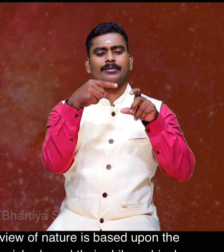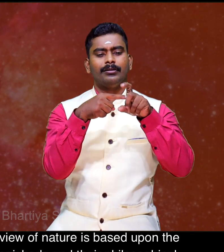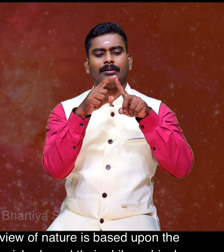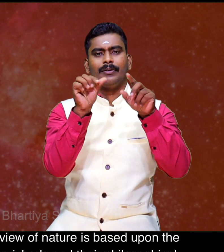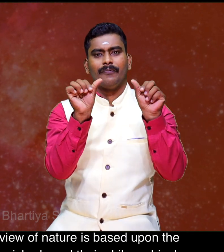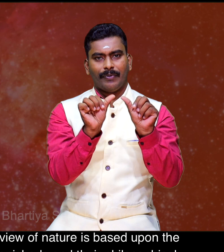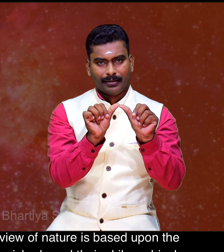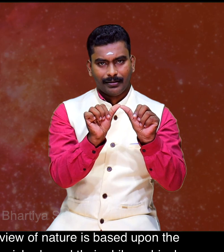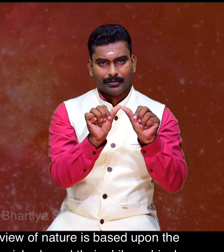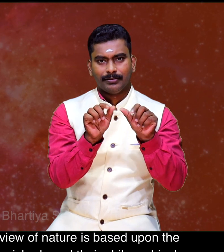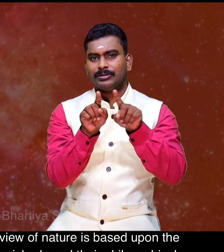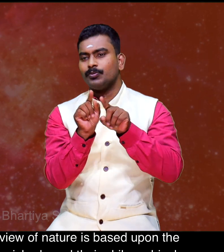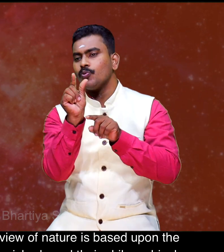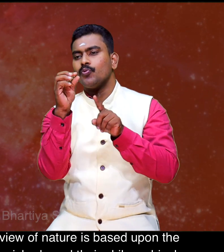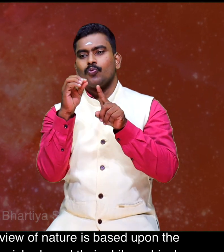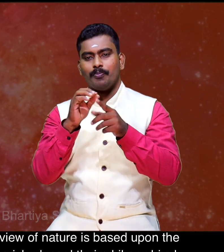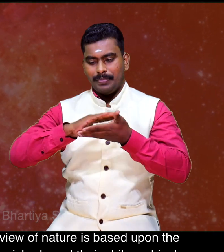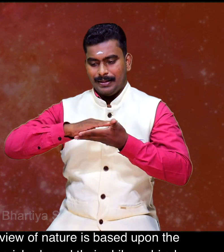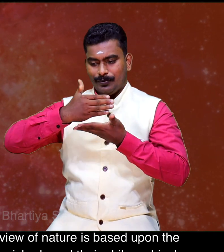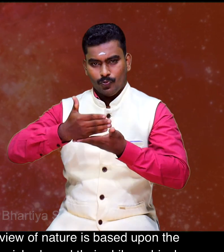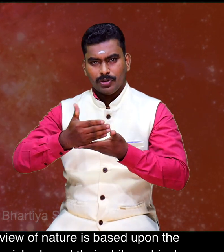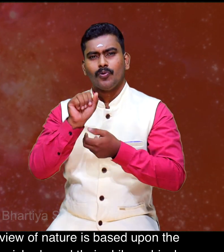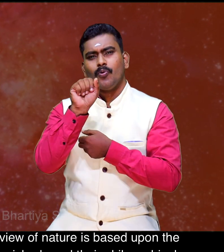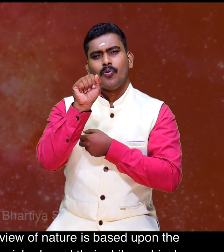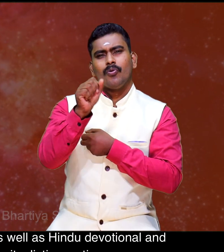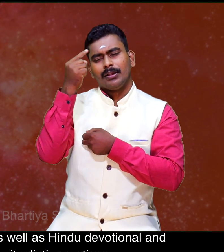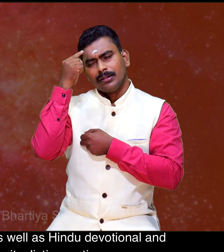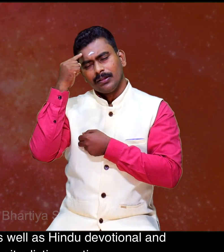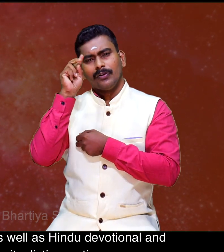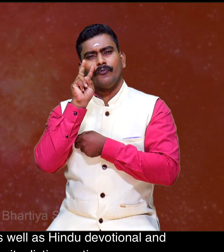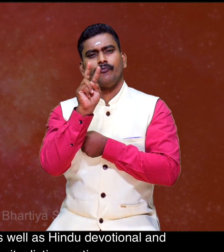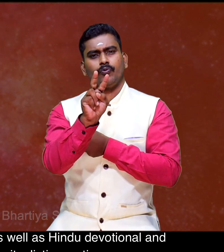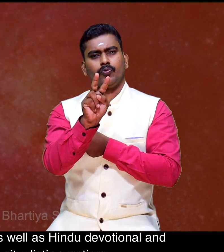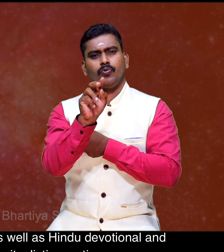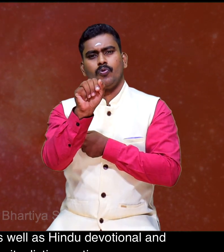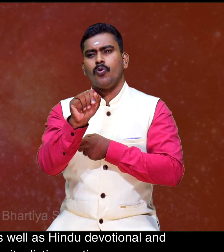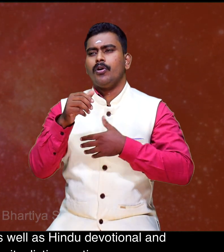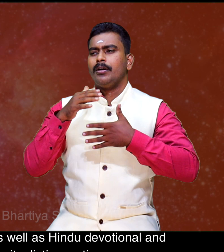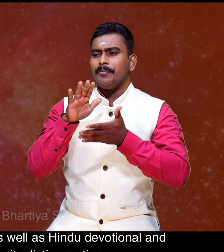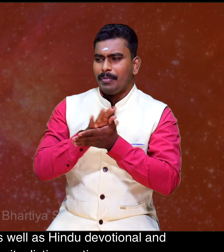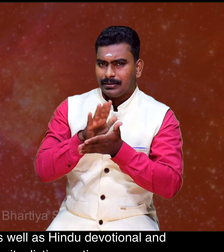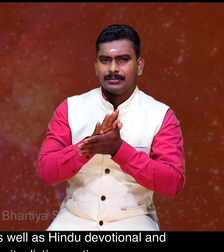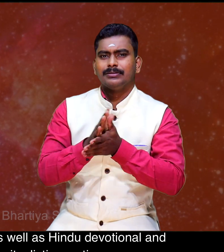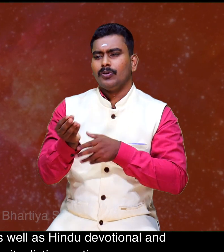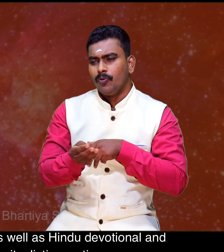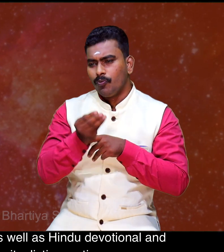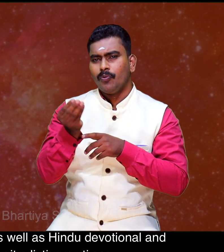upon the Vedas, Upanishads, and their philosophical views, as well as devotional and